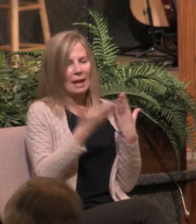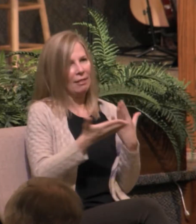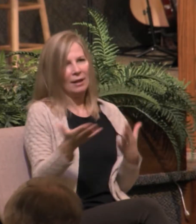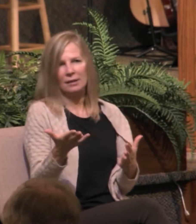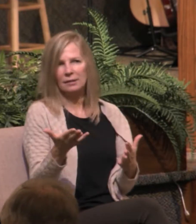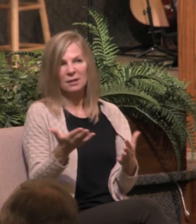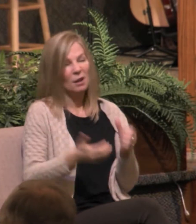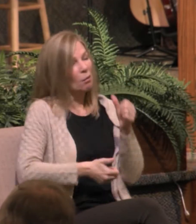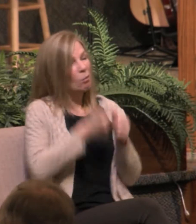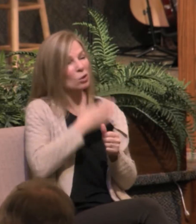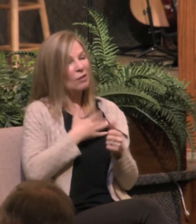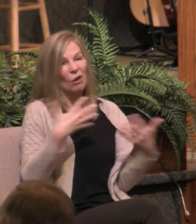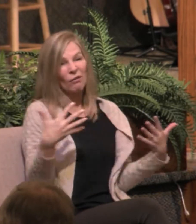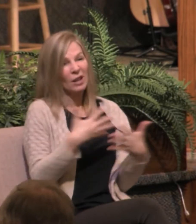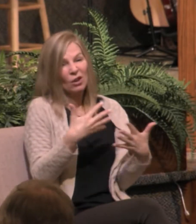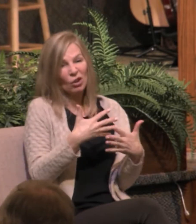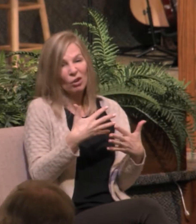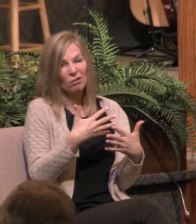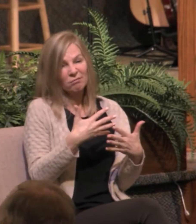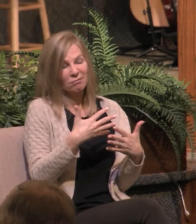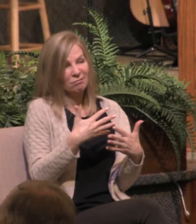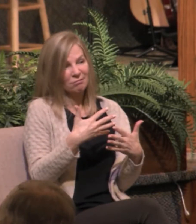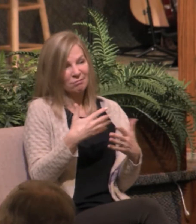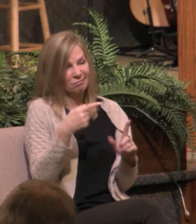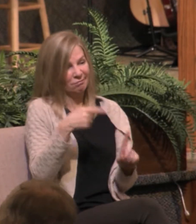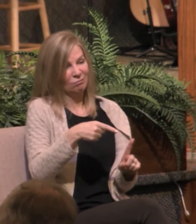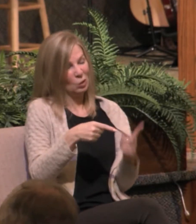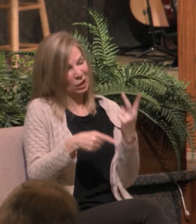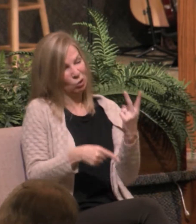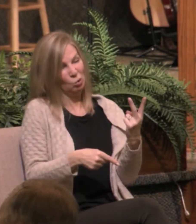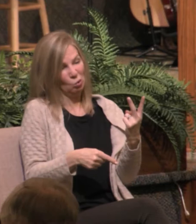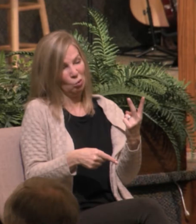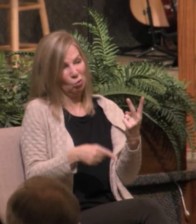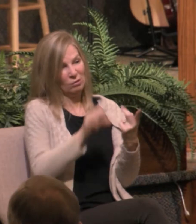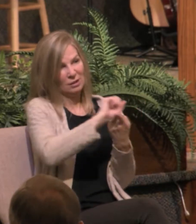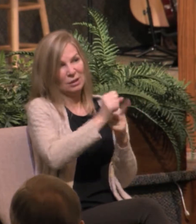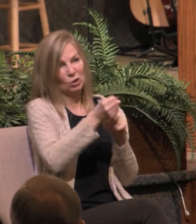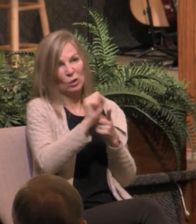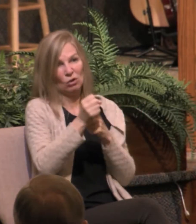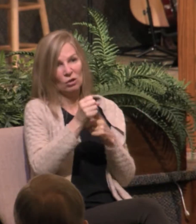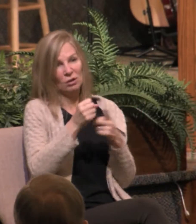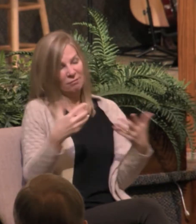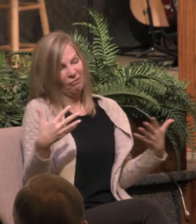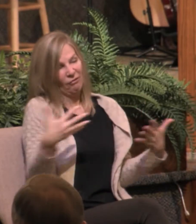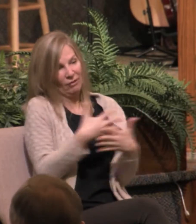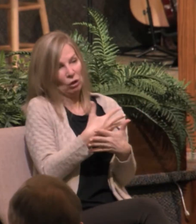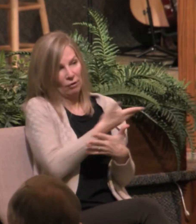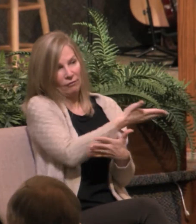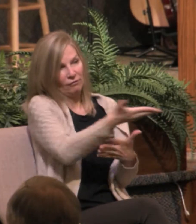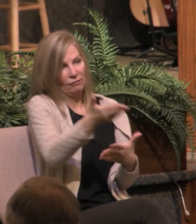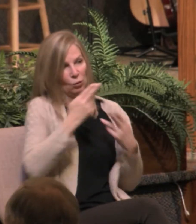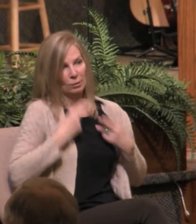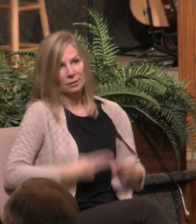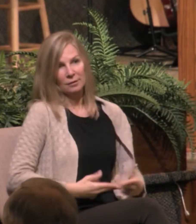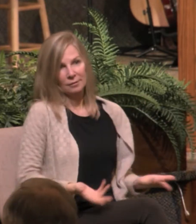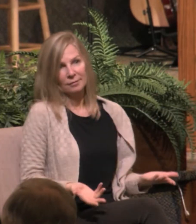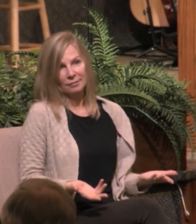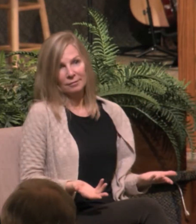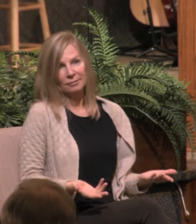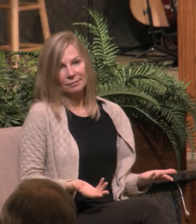boil down most of our fears, they ultimately come back in too many circumstances to a fear of man.